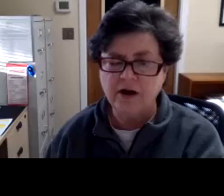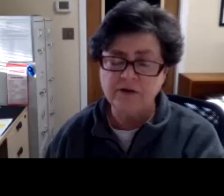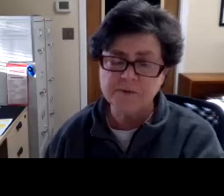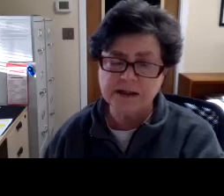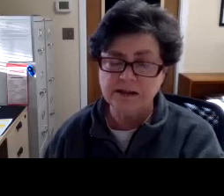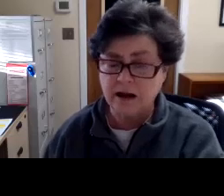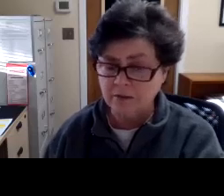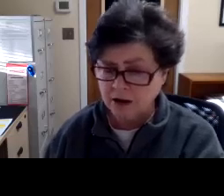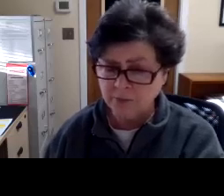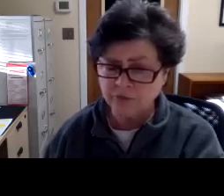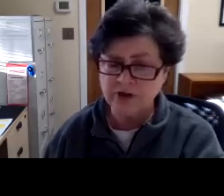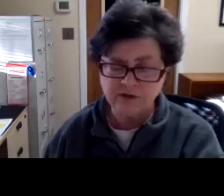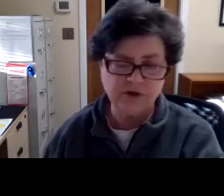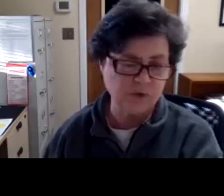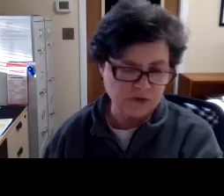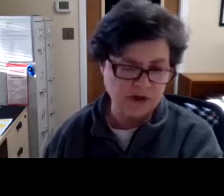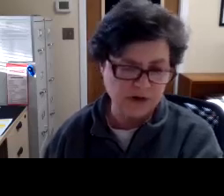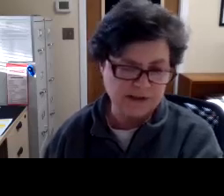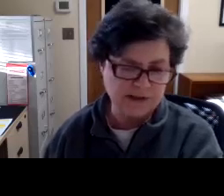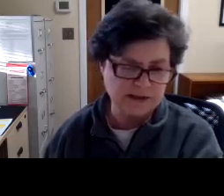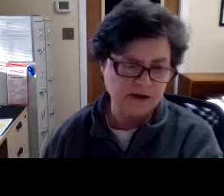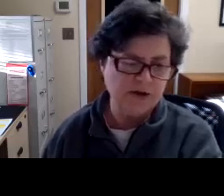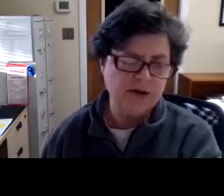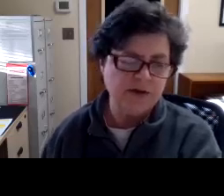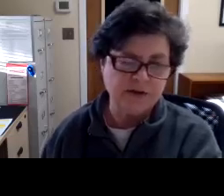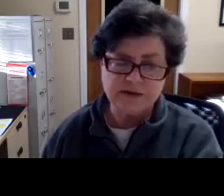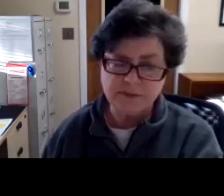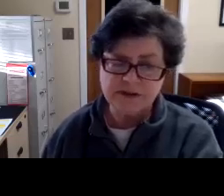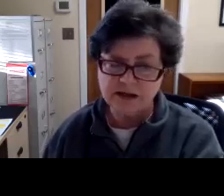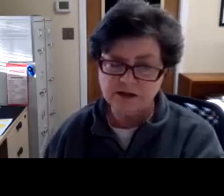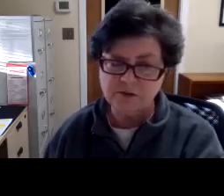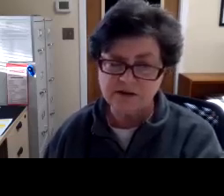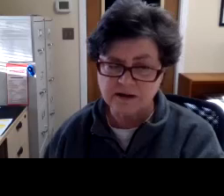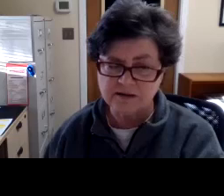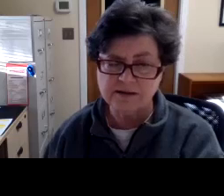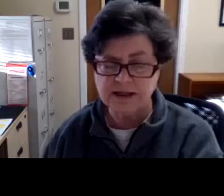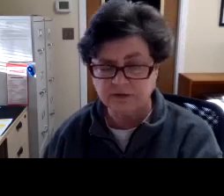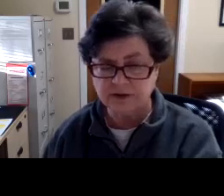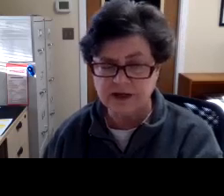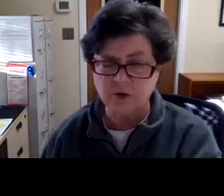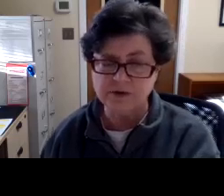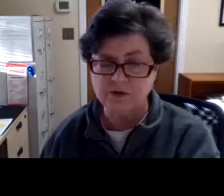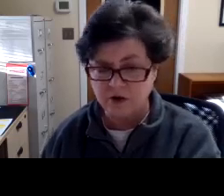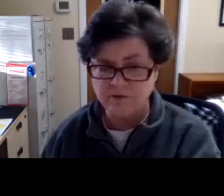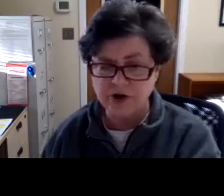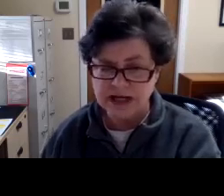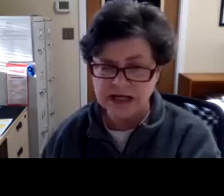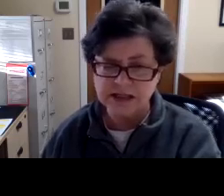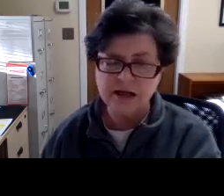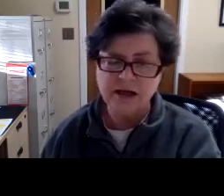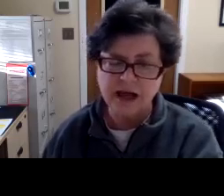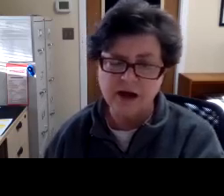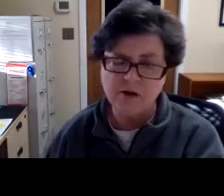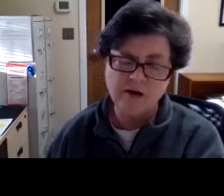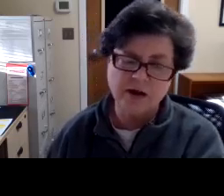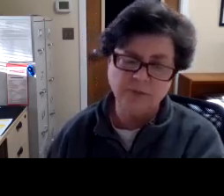mentioned of expected outcomes for individuals in crisis, the steps taken to assess, de-escalate, or resolve their